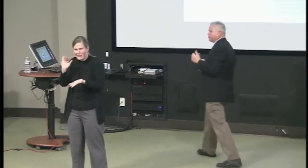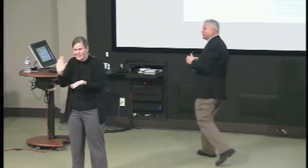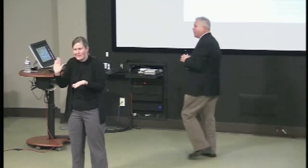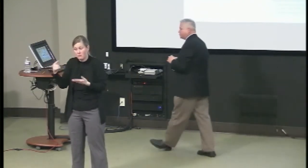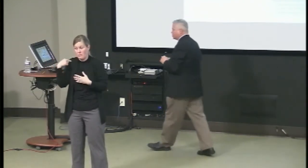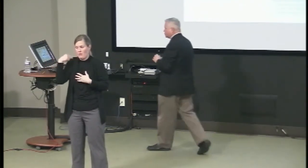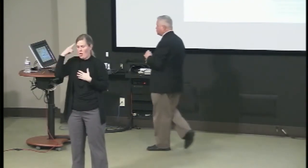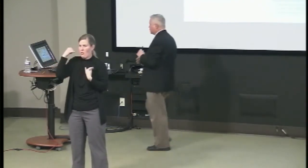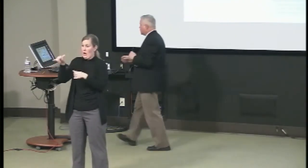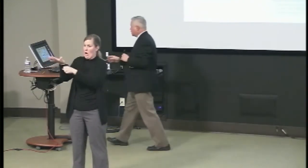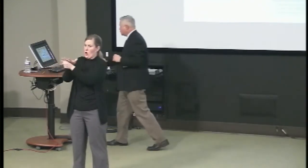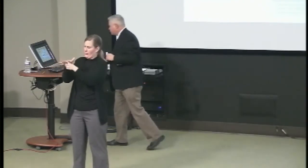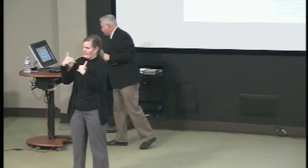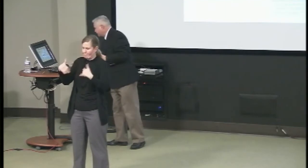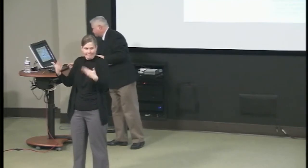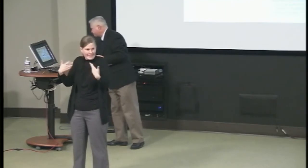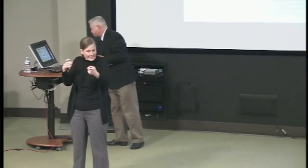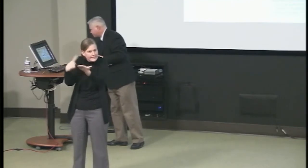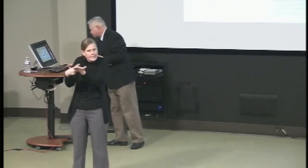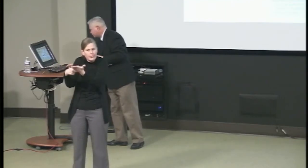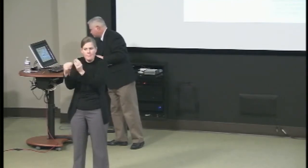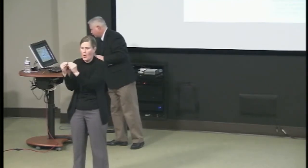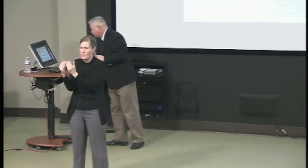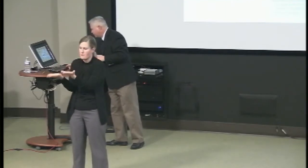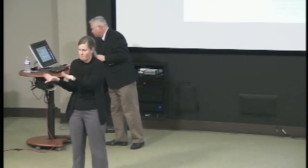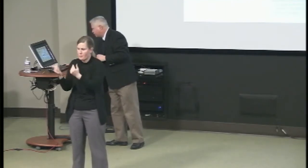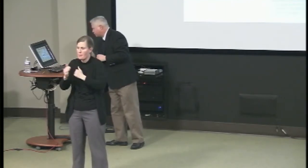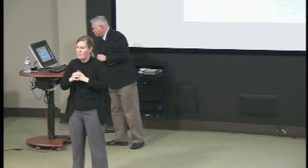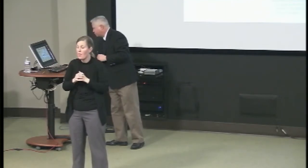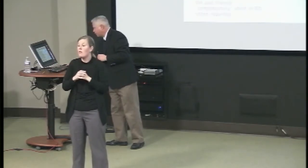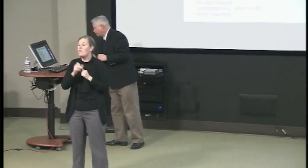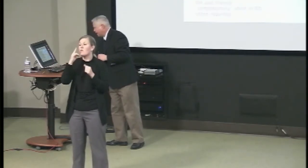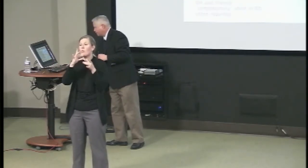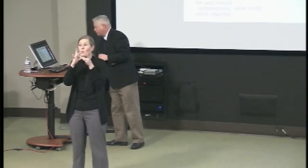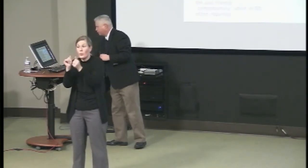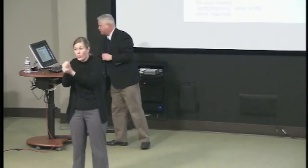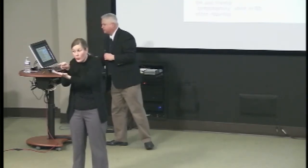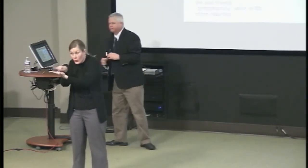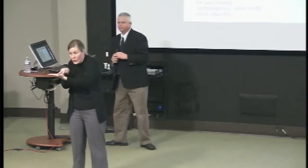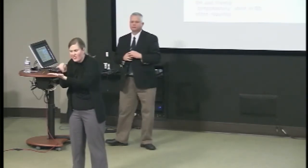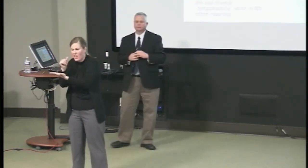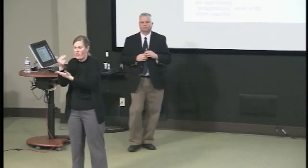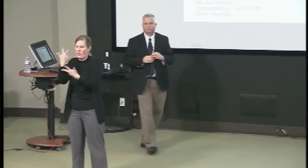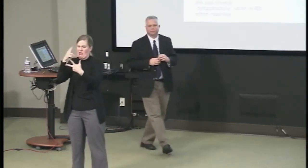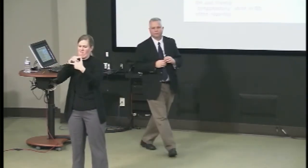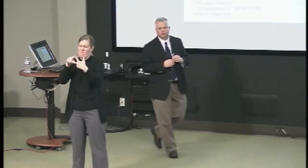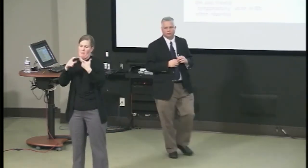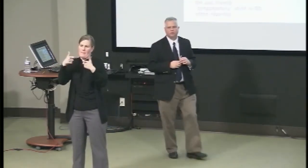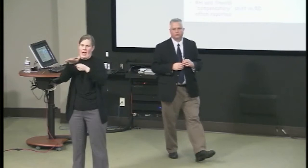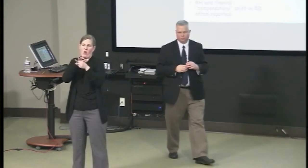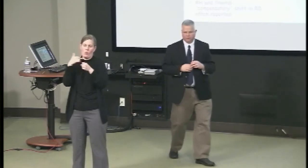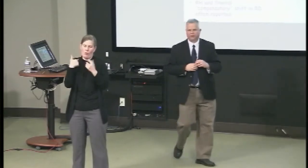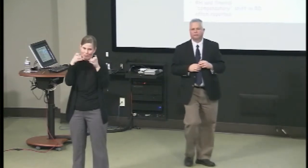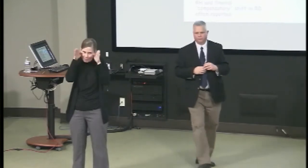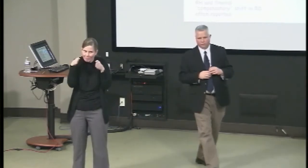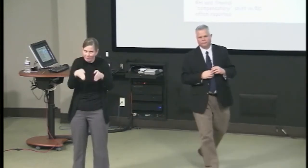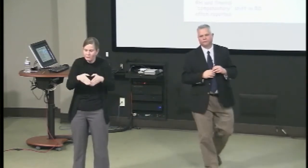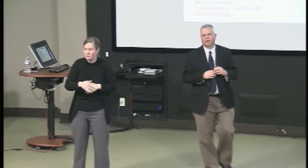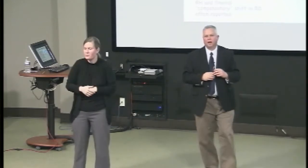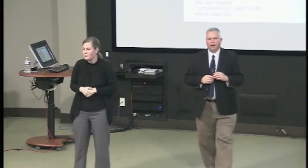area. But with regard to reading, these were the sort of broad categories. 2,